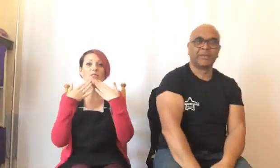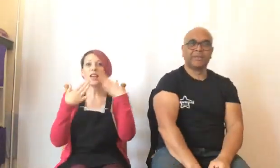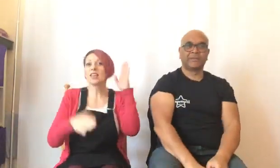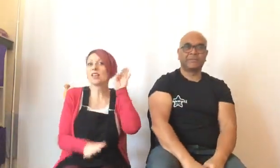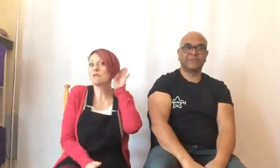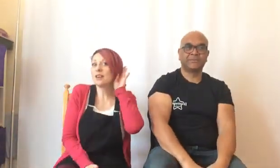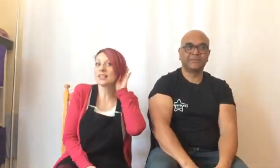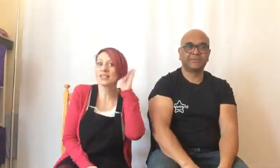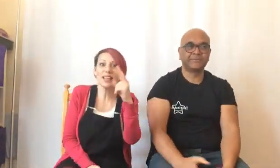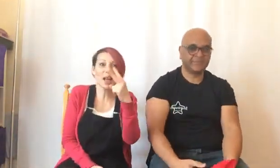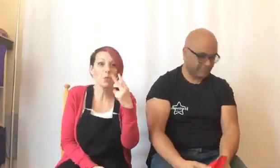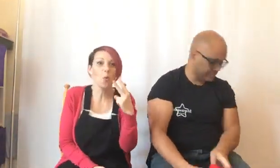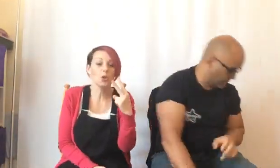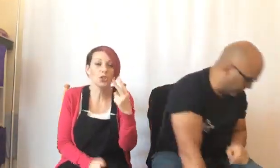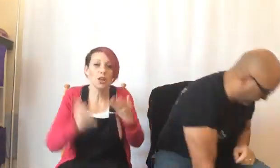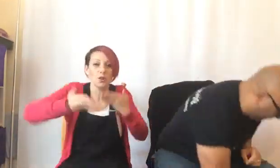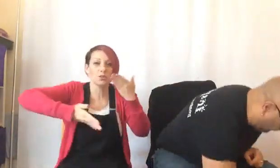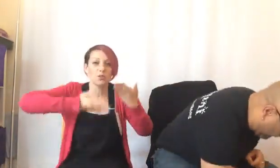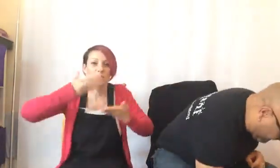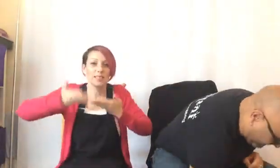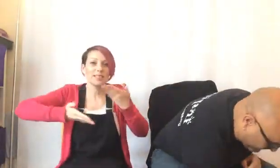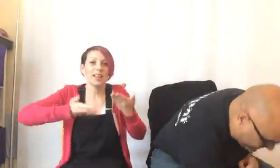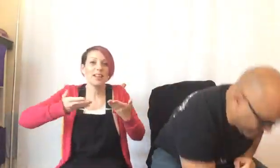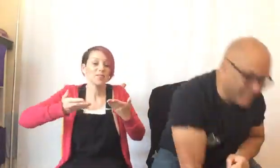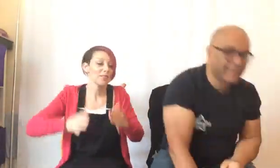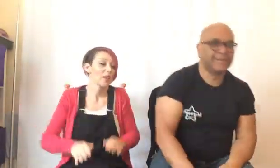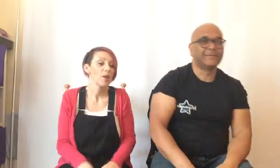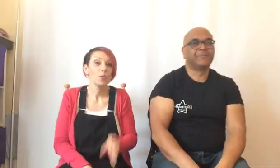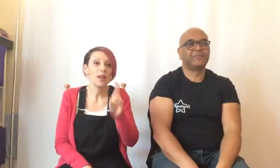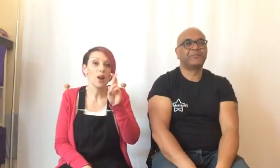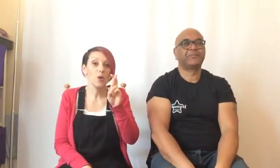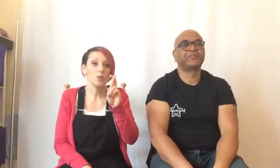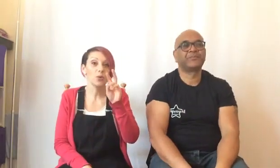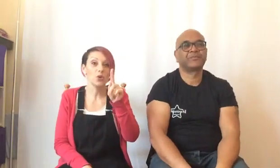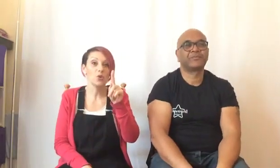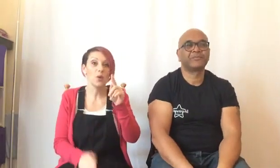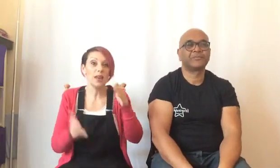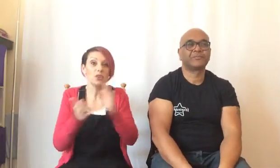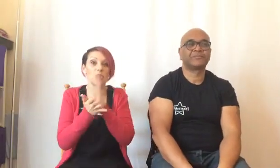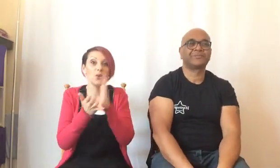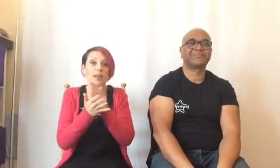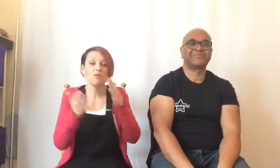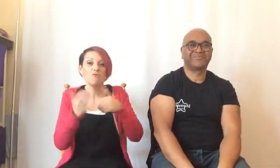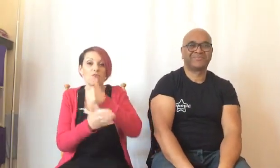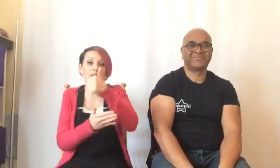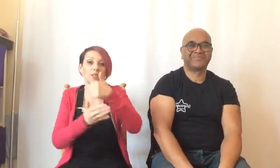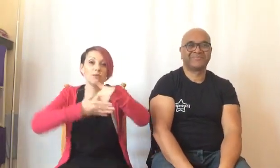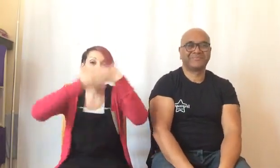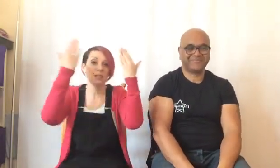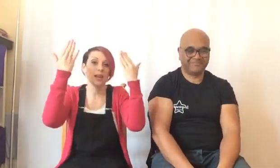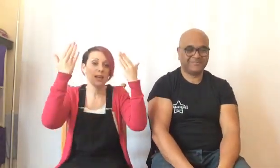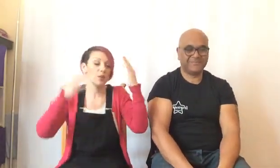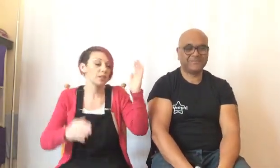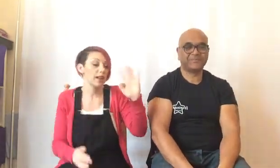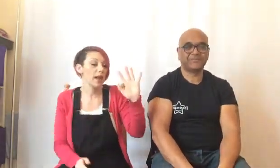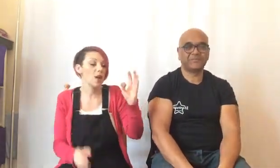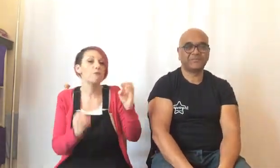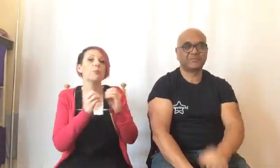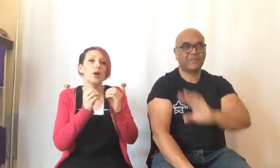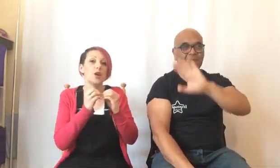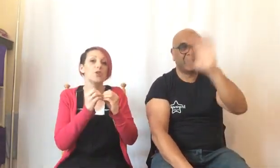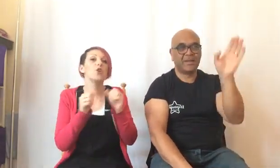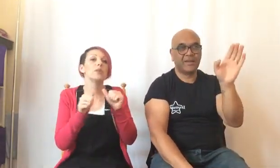Well, thank you for listening and watching our story today. We hope you enjoy the rest of your day. And we're going to say